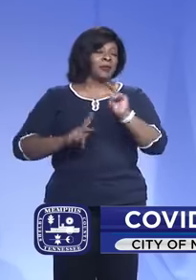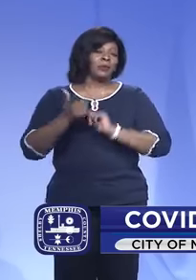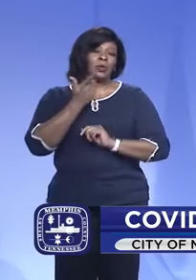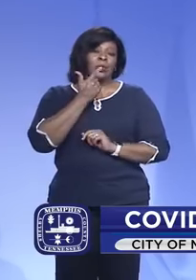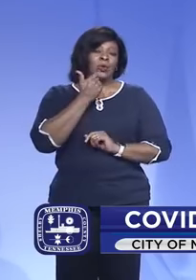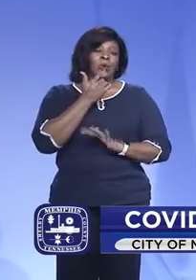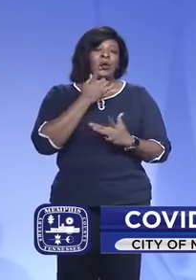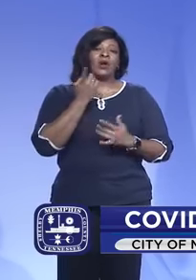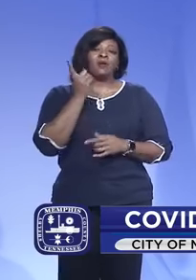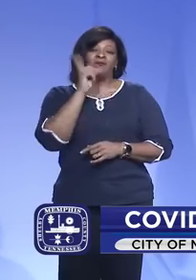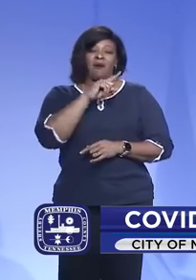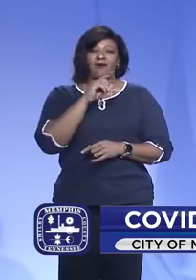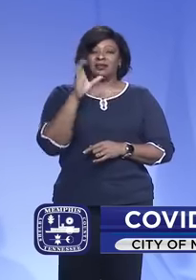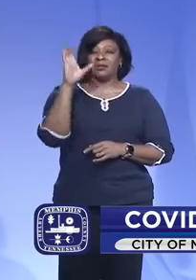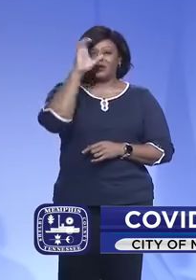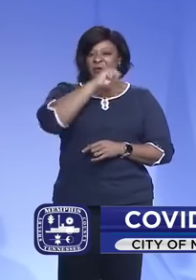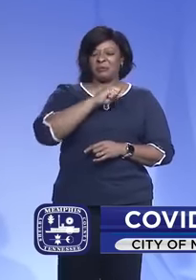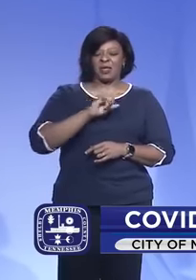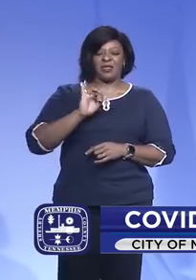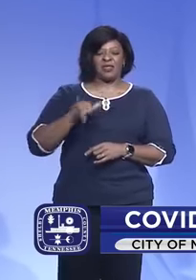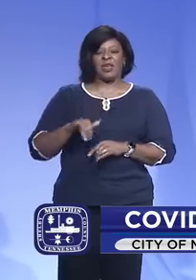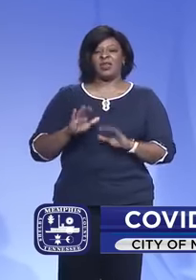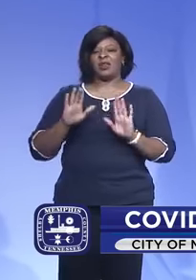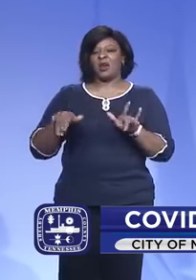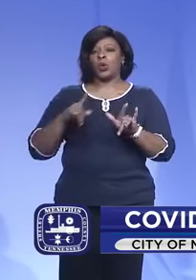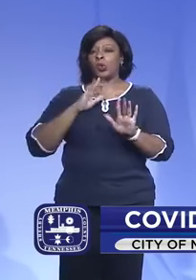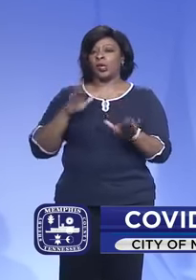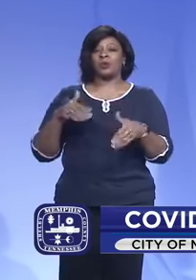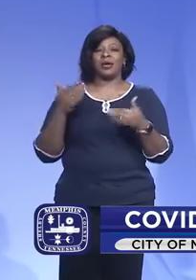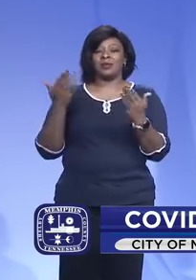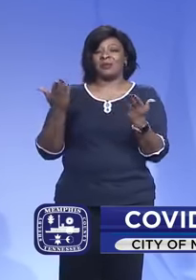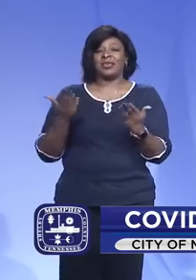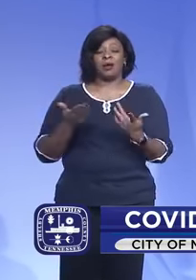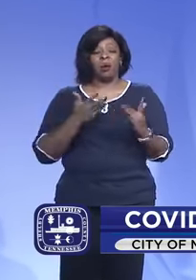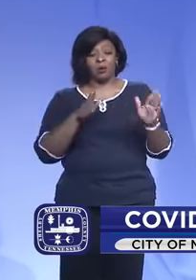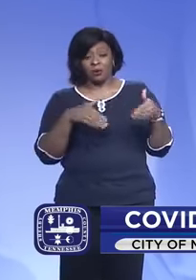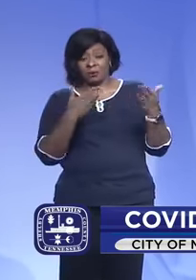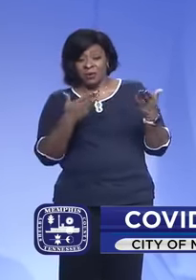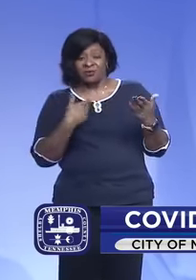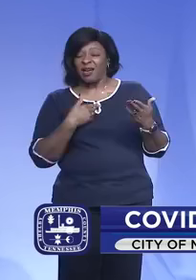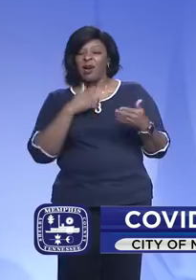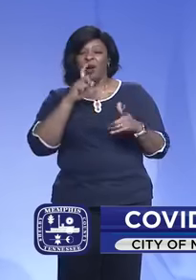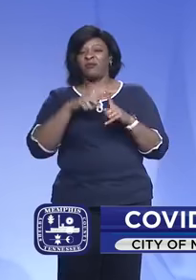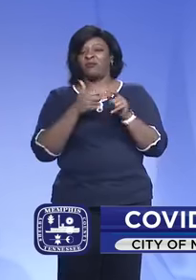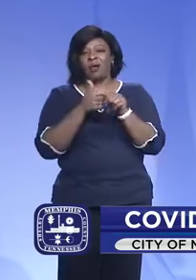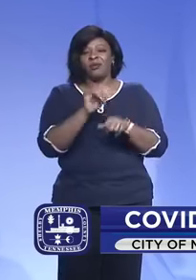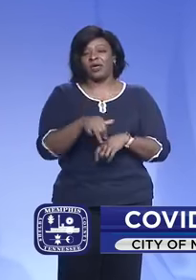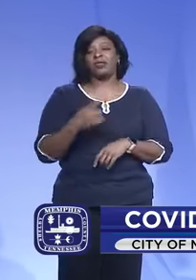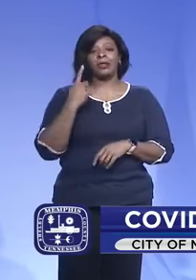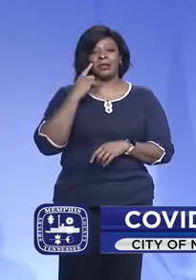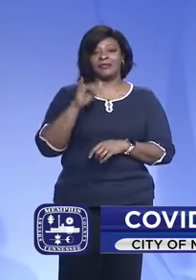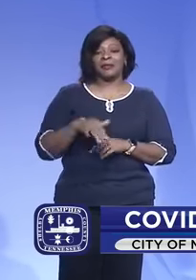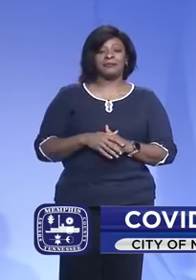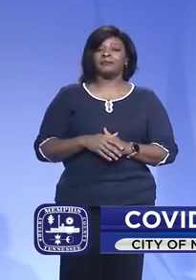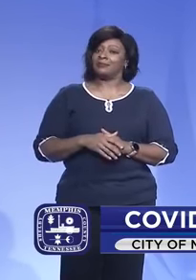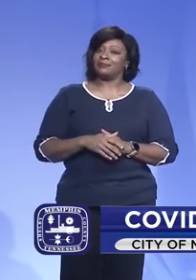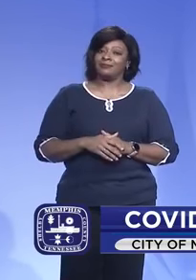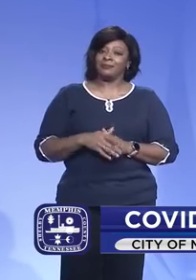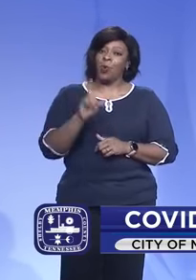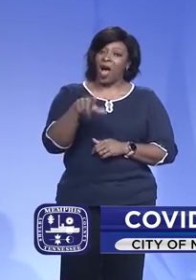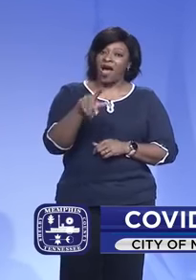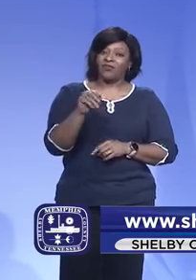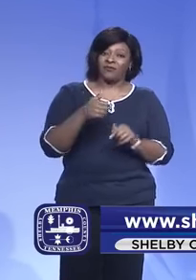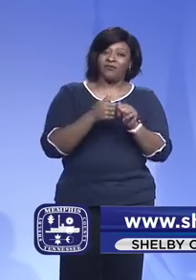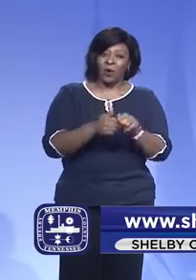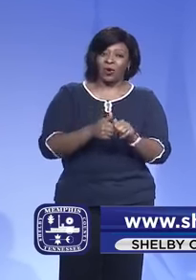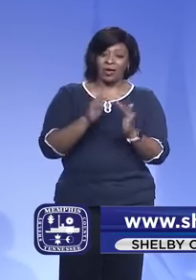are falsely assuming that that's just a recommendation. It's not something you really have to do. It actually is something you really have to